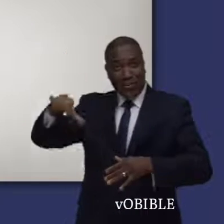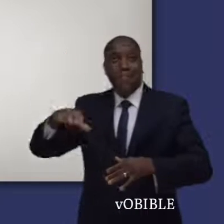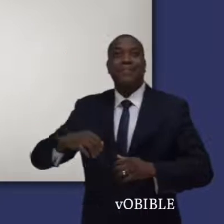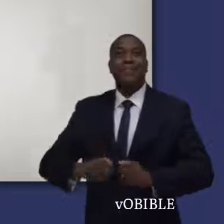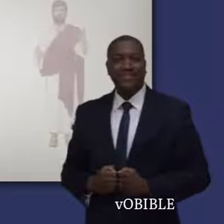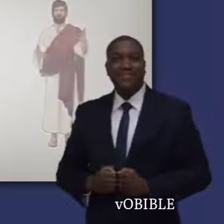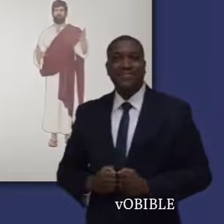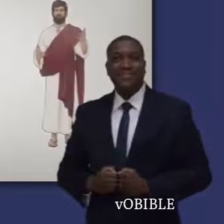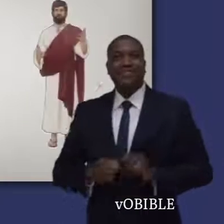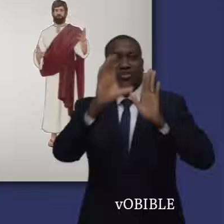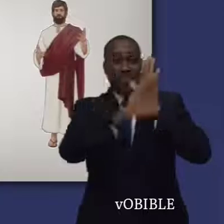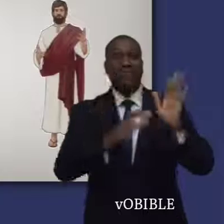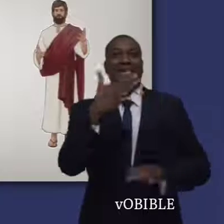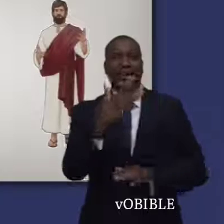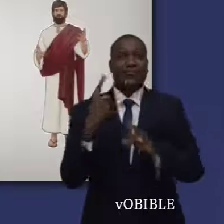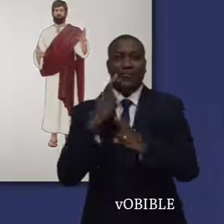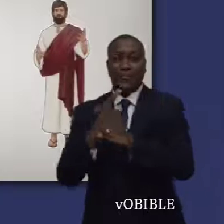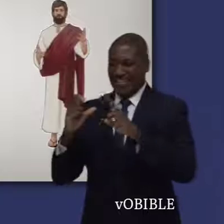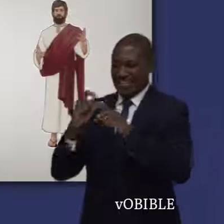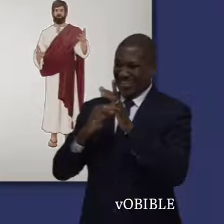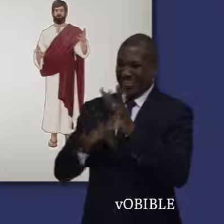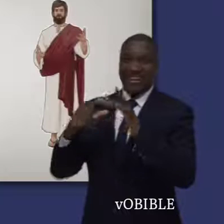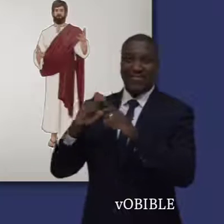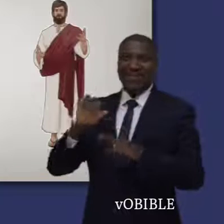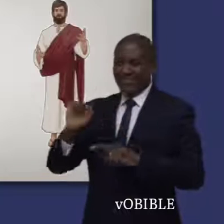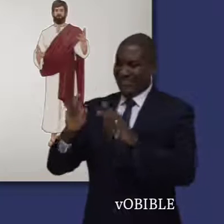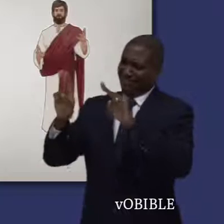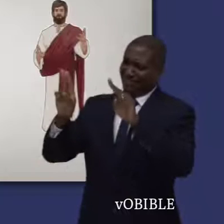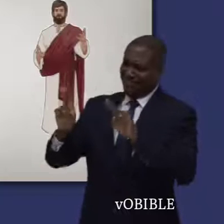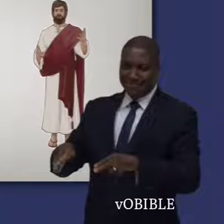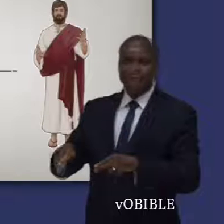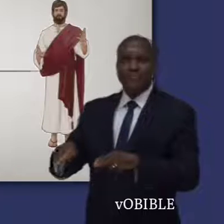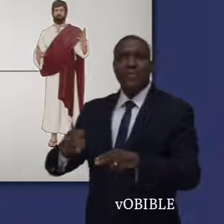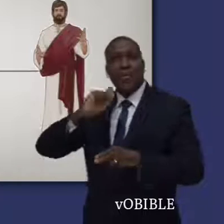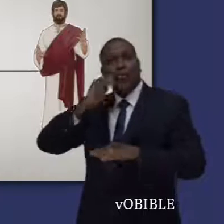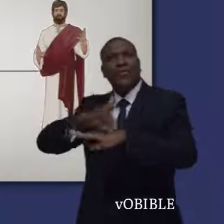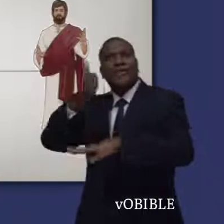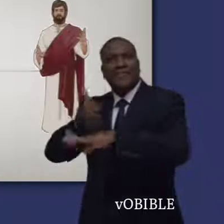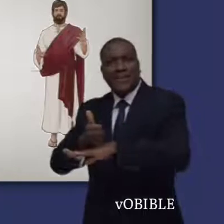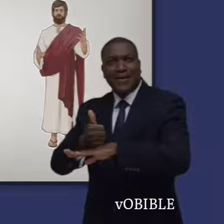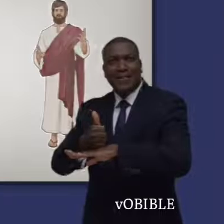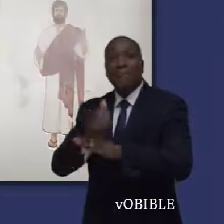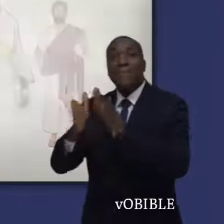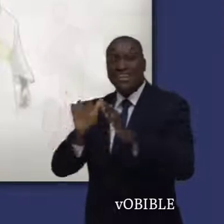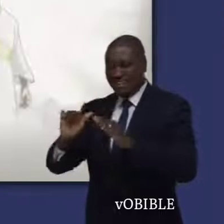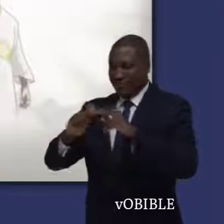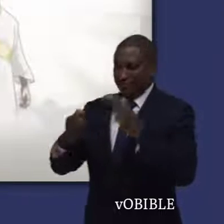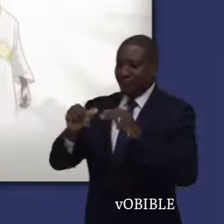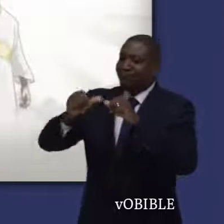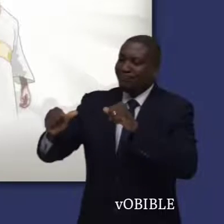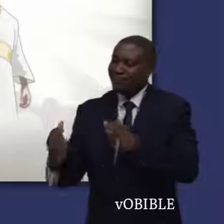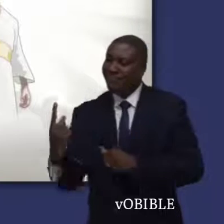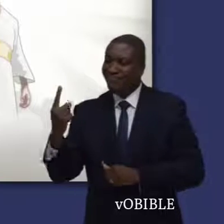Chapter 9 includes Jehovah's promise to raise up the booth of David, referring to the royal line leading to the Messianic